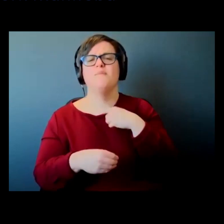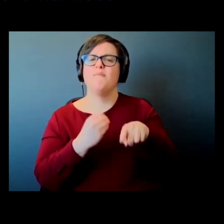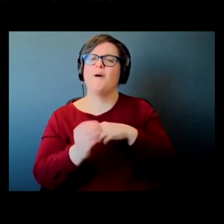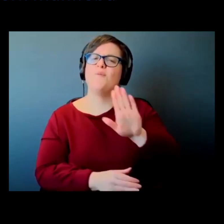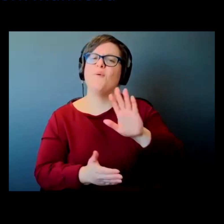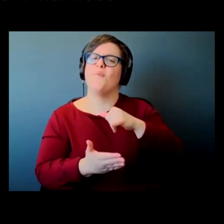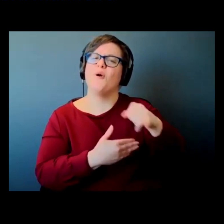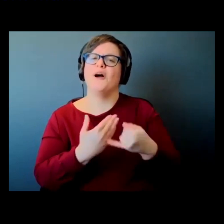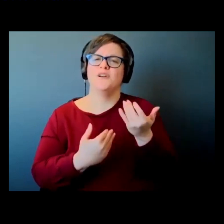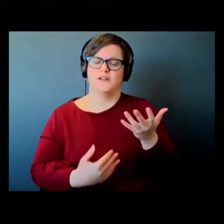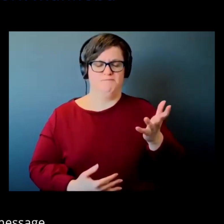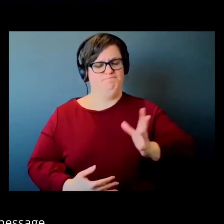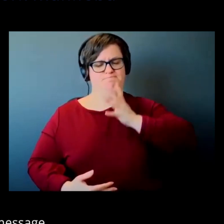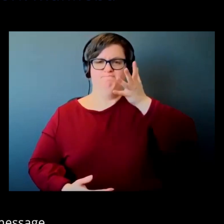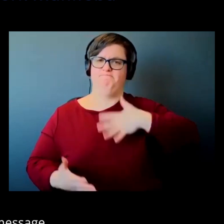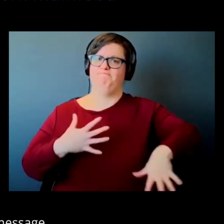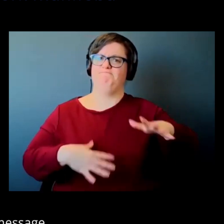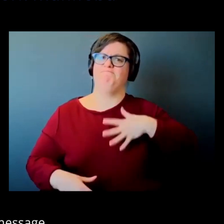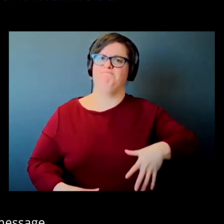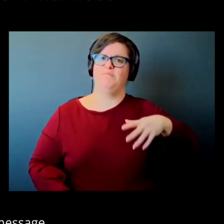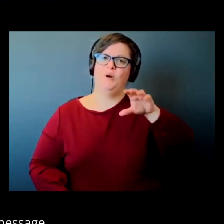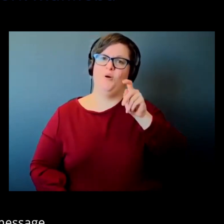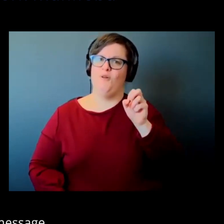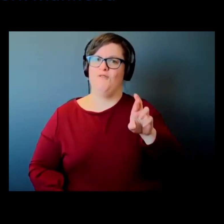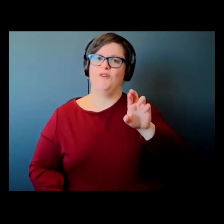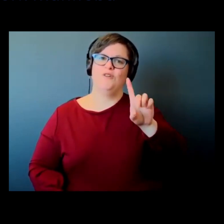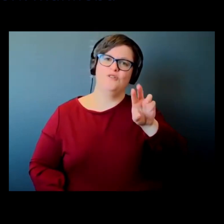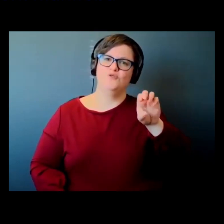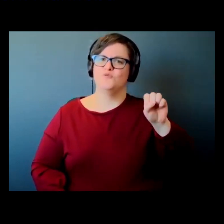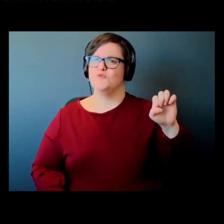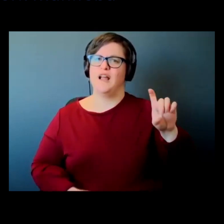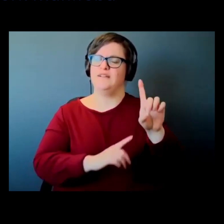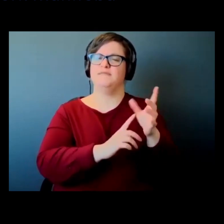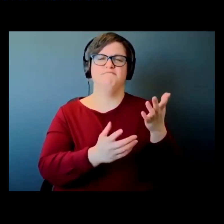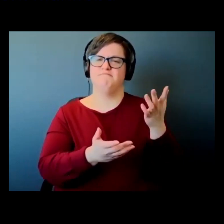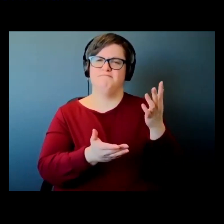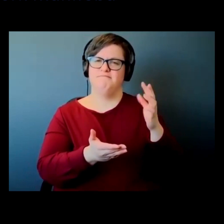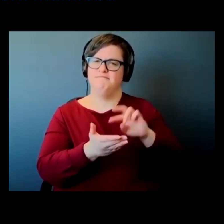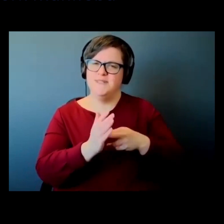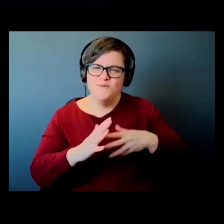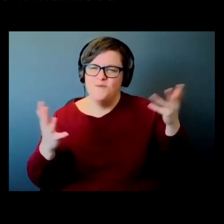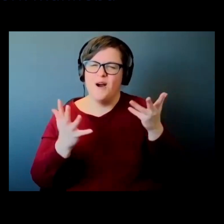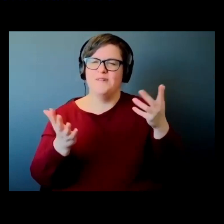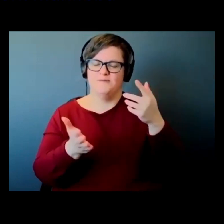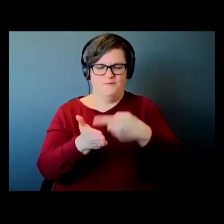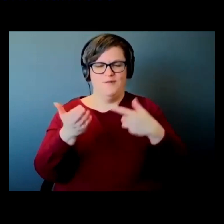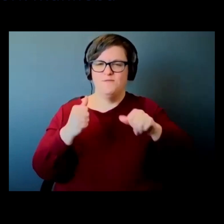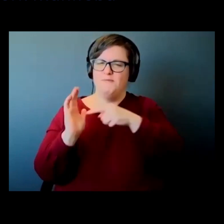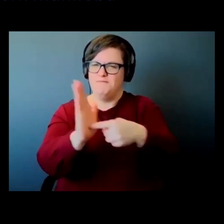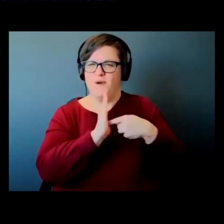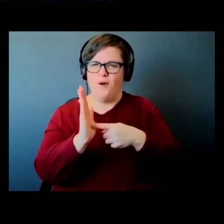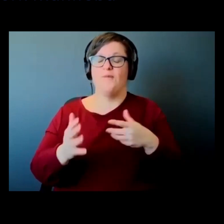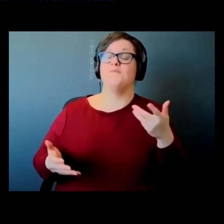What's Overdressed all about, and what's the message you're trying to convey through that project? Well, pretty